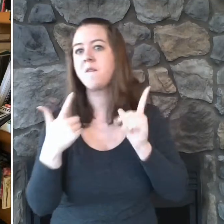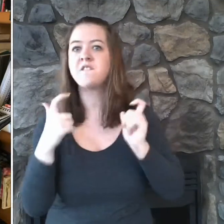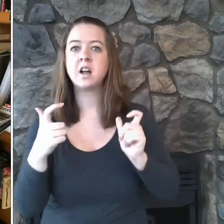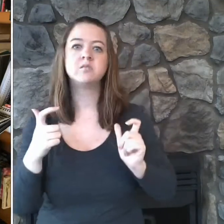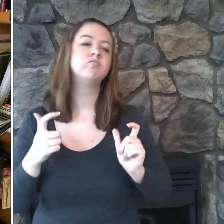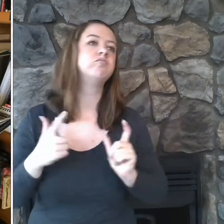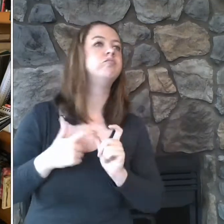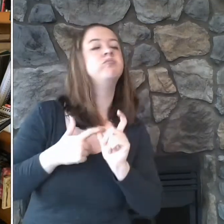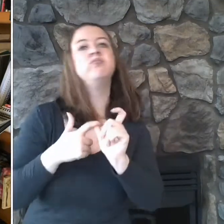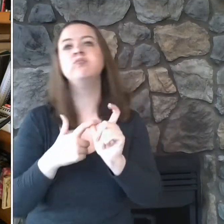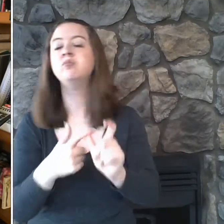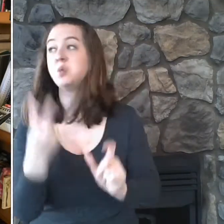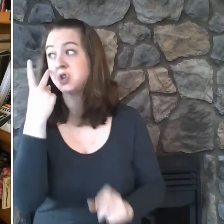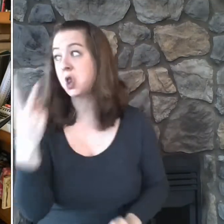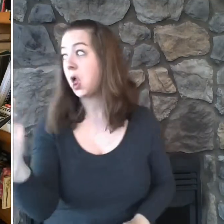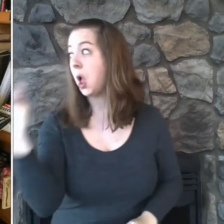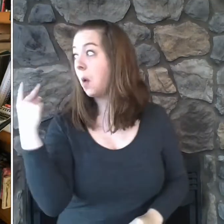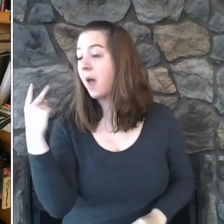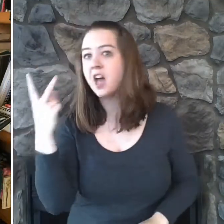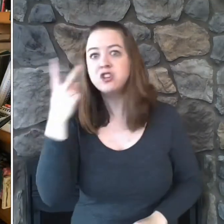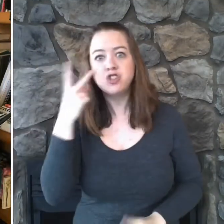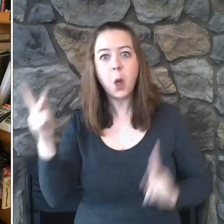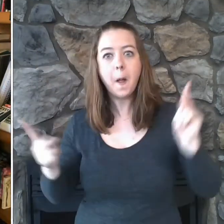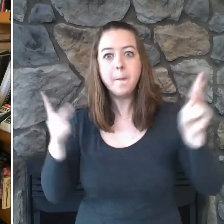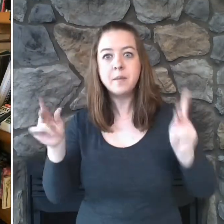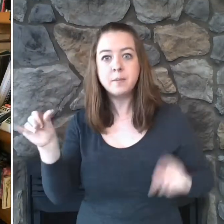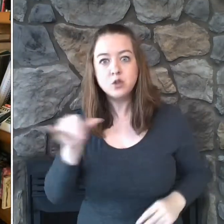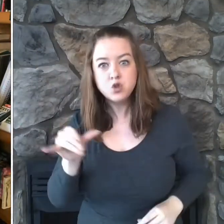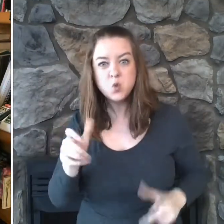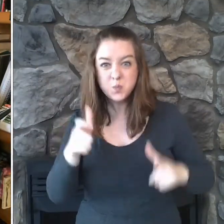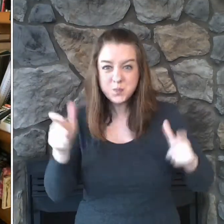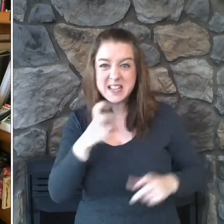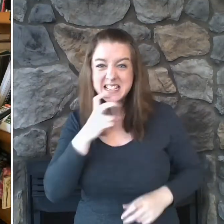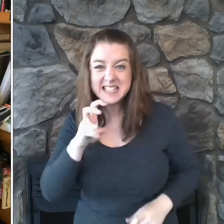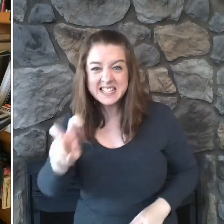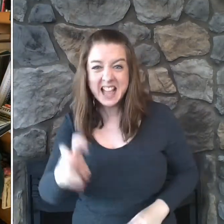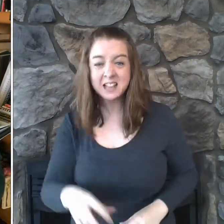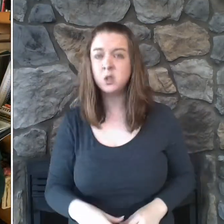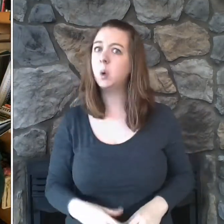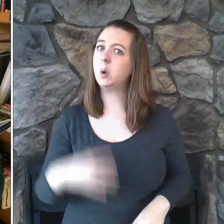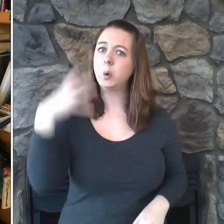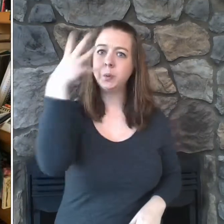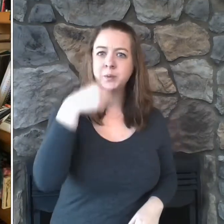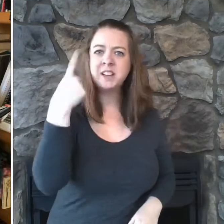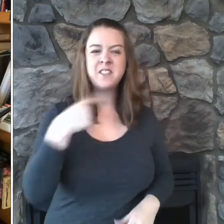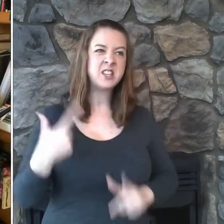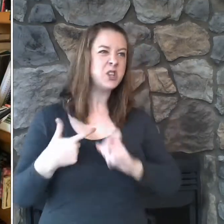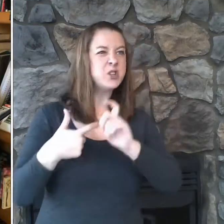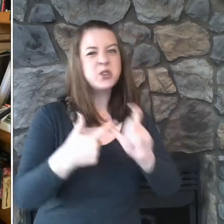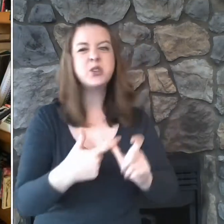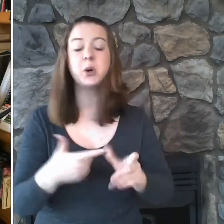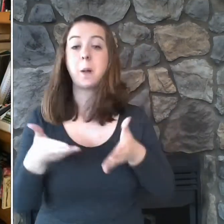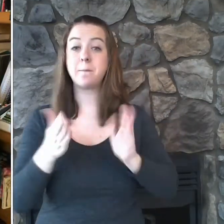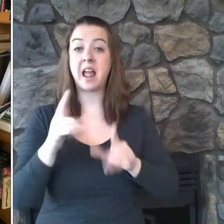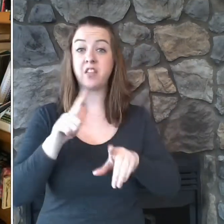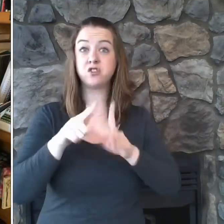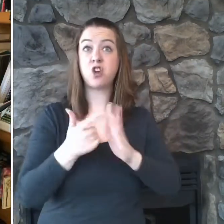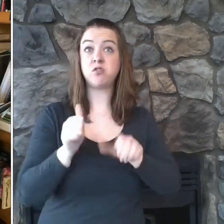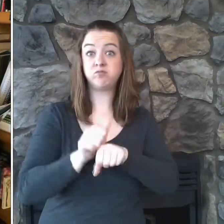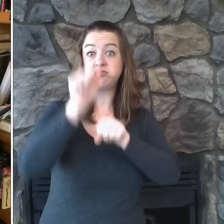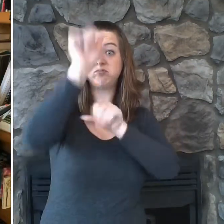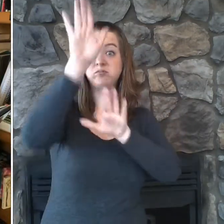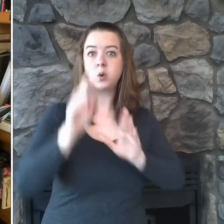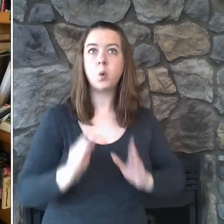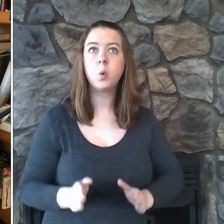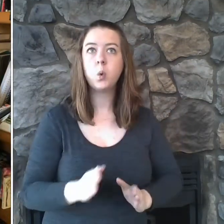over her shoulder, she saw that they too were huge snakes. As Pretty Face ran, the path began to go uphill. Then